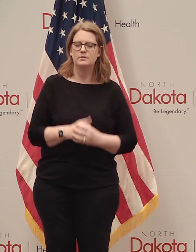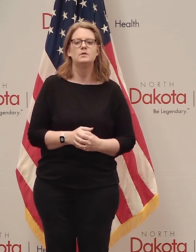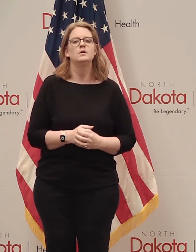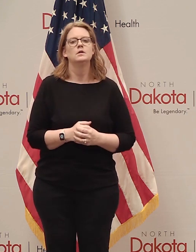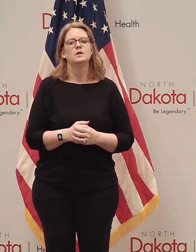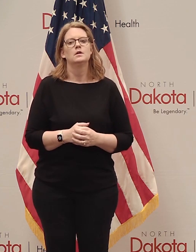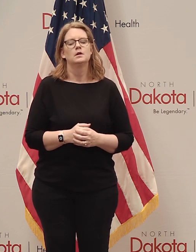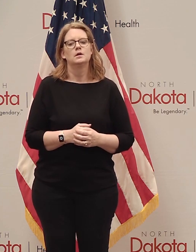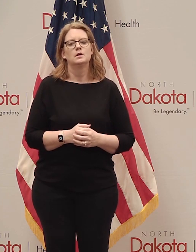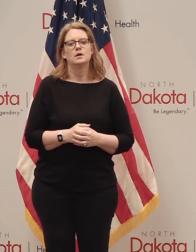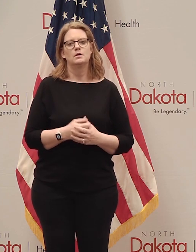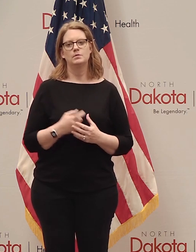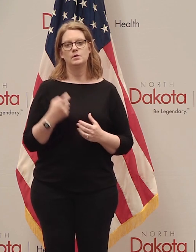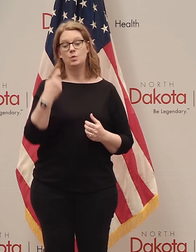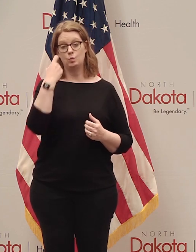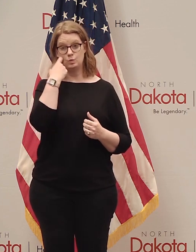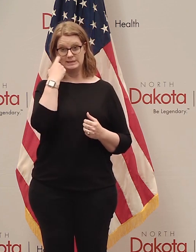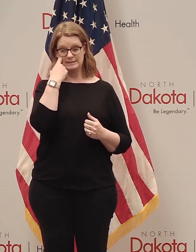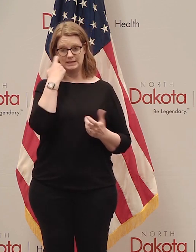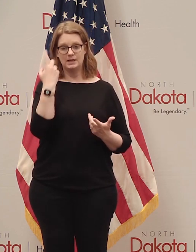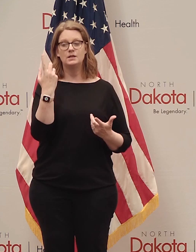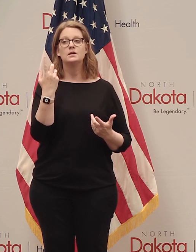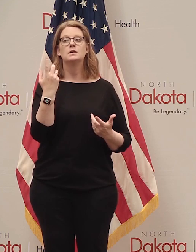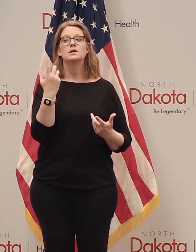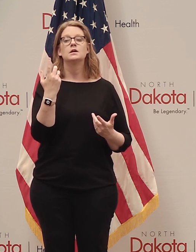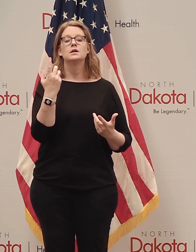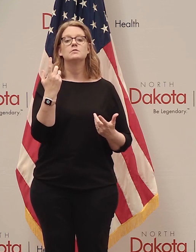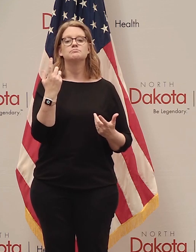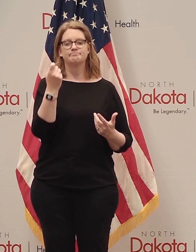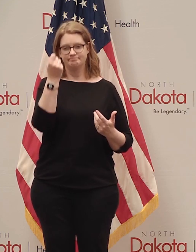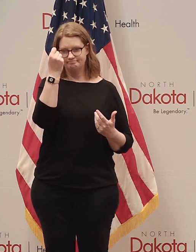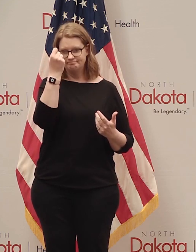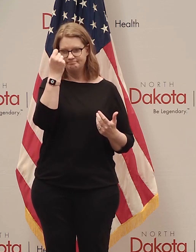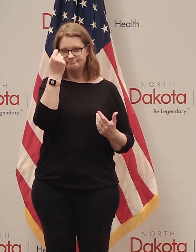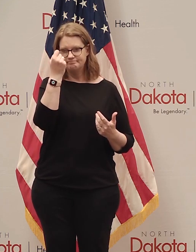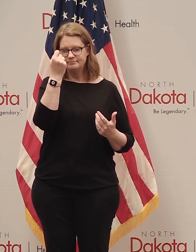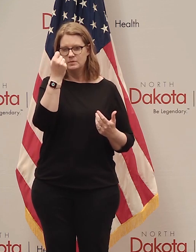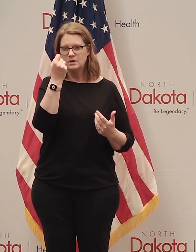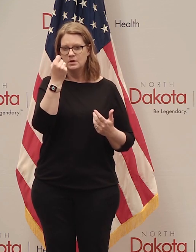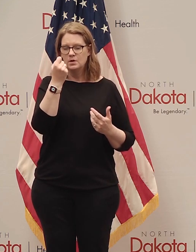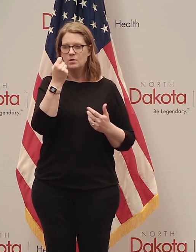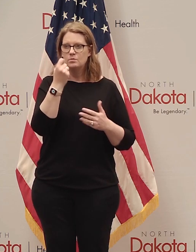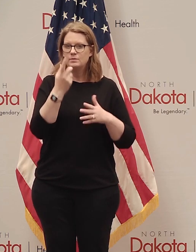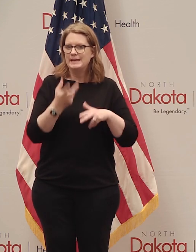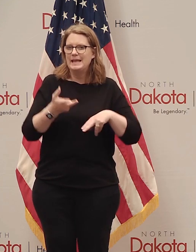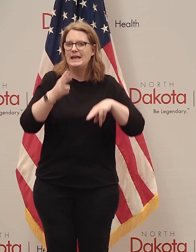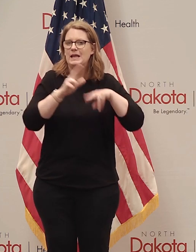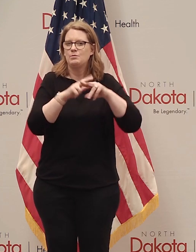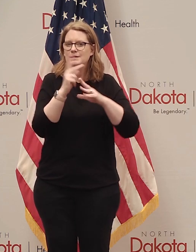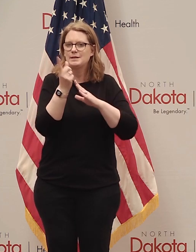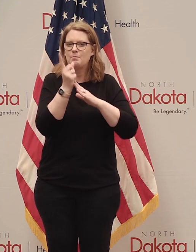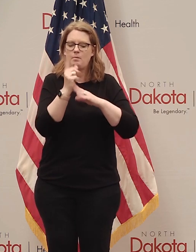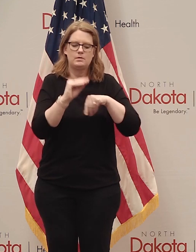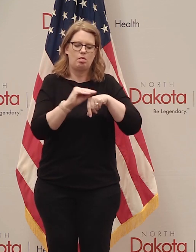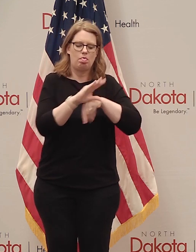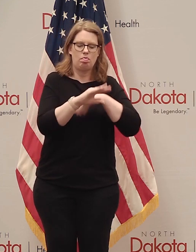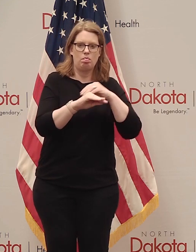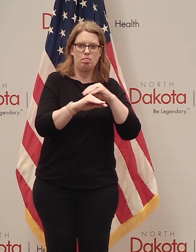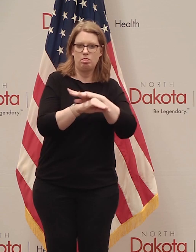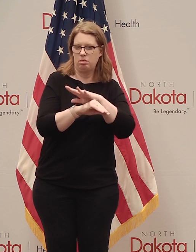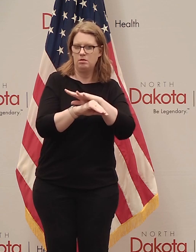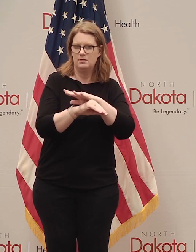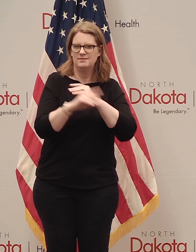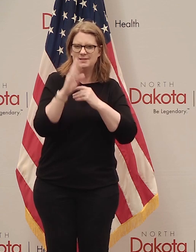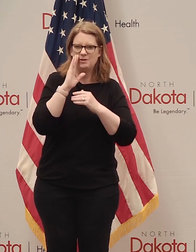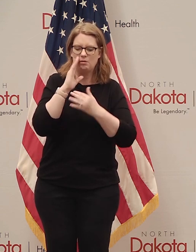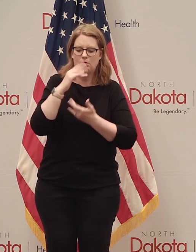As we've said in recent days, we know that as we increase the amount of transmissible moments, if you will, the amount of contact with